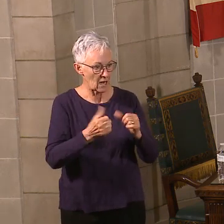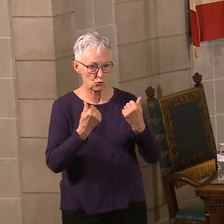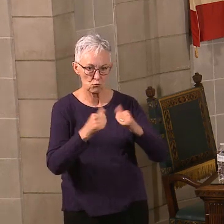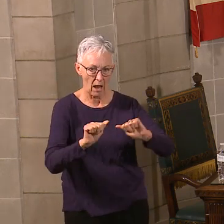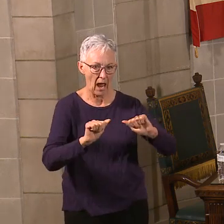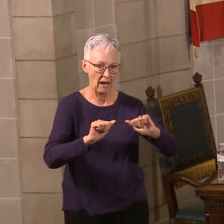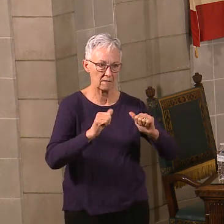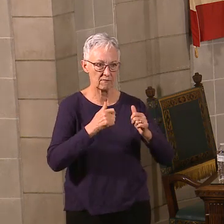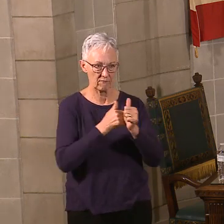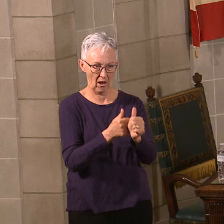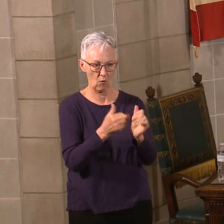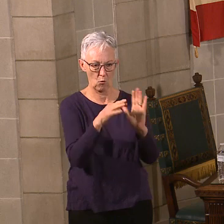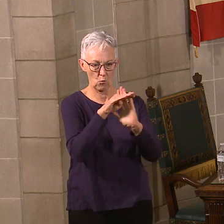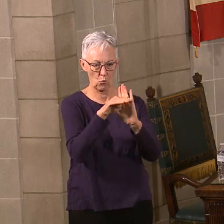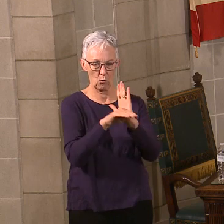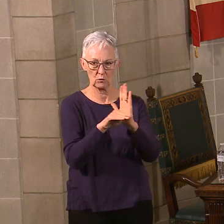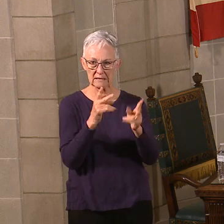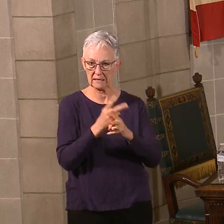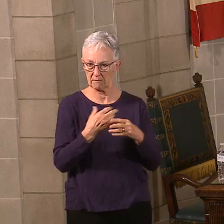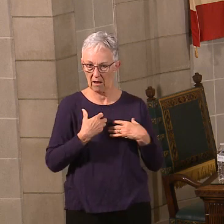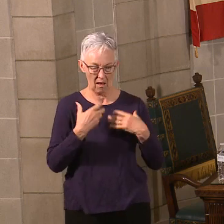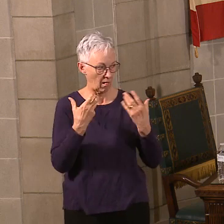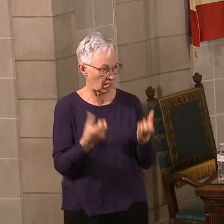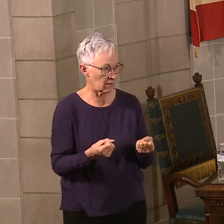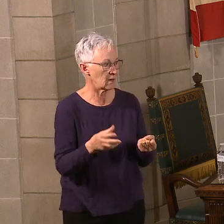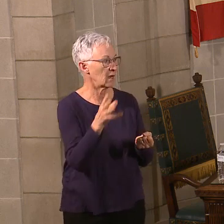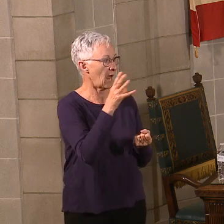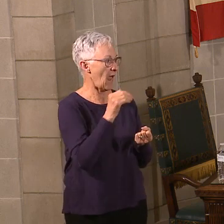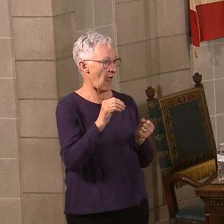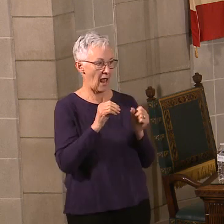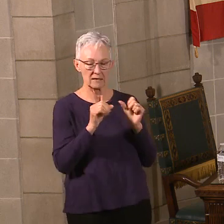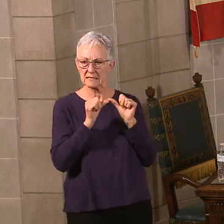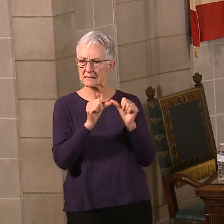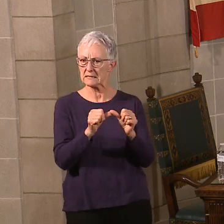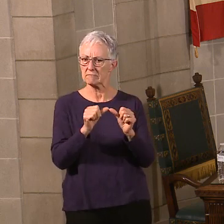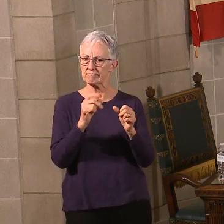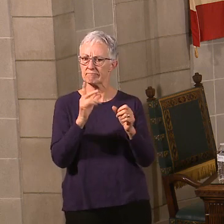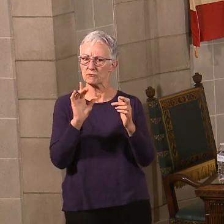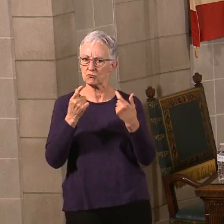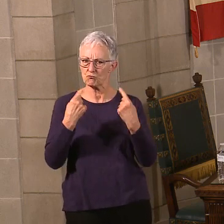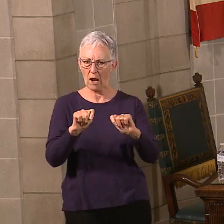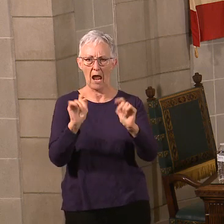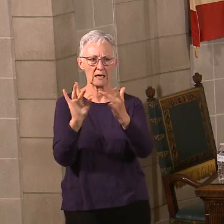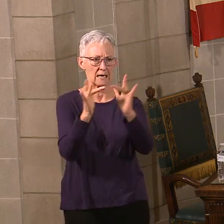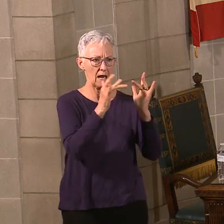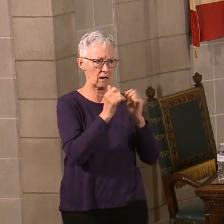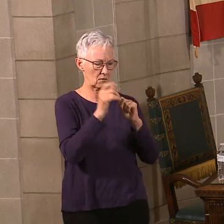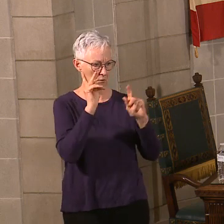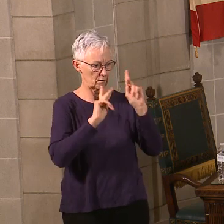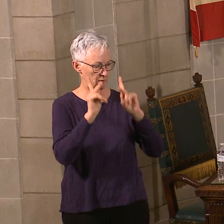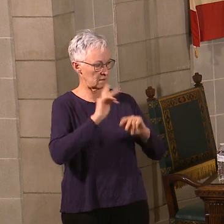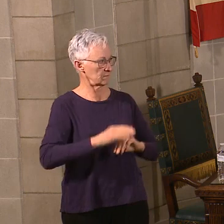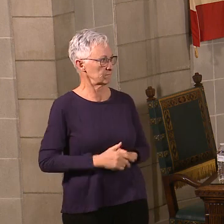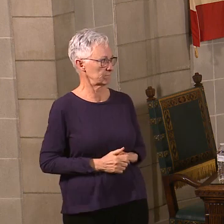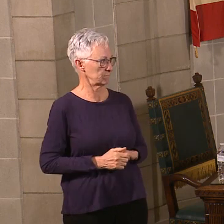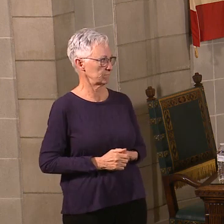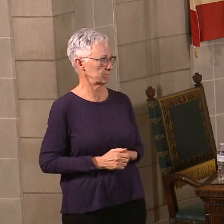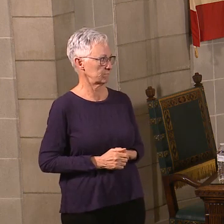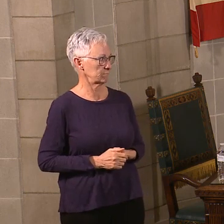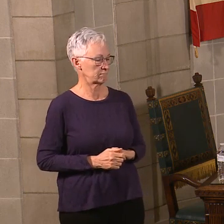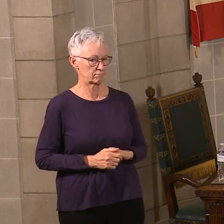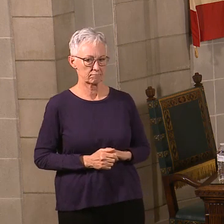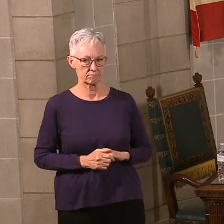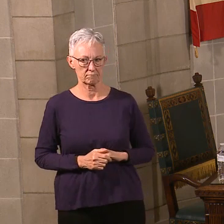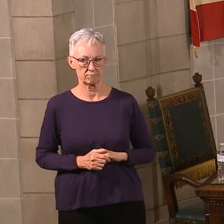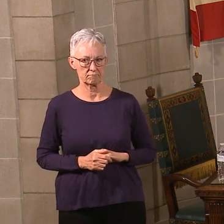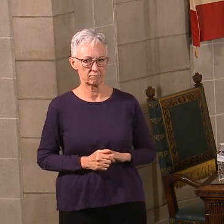shoulder to shoulder in Nebraska packing plants, and states may administer their own job safety and health requirements beyond OSHA regulations, what, if anything, would you